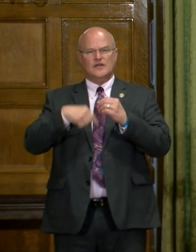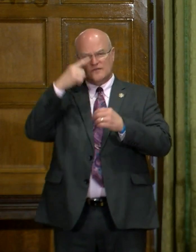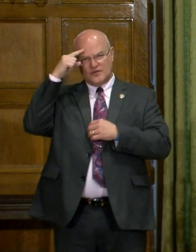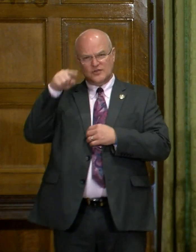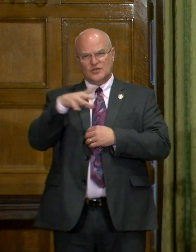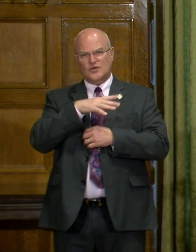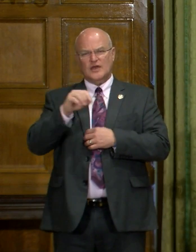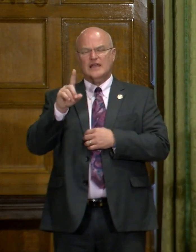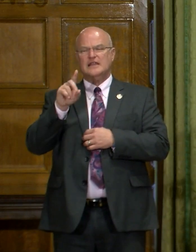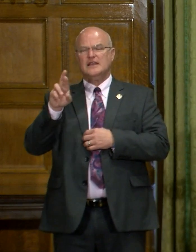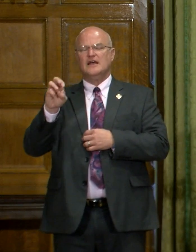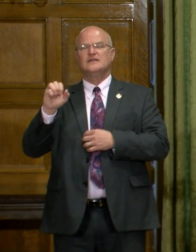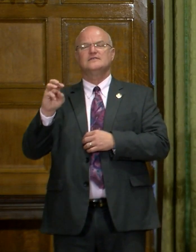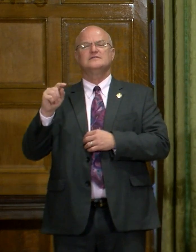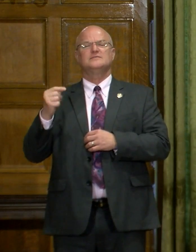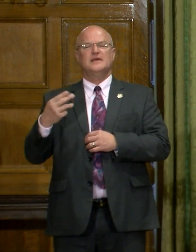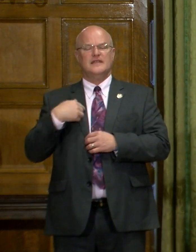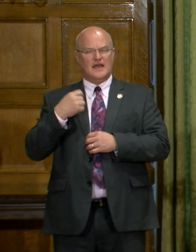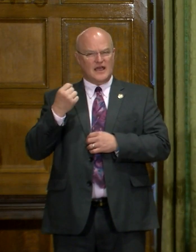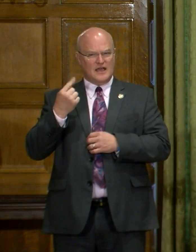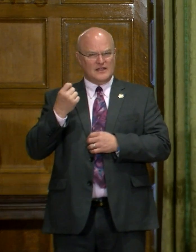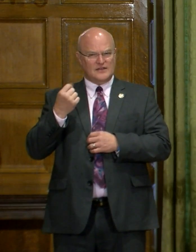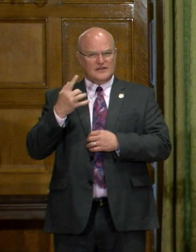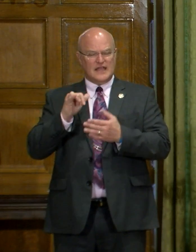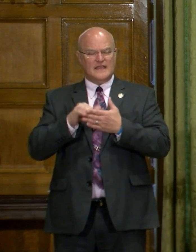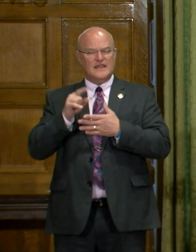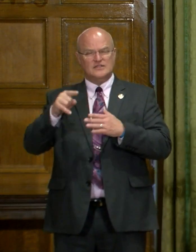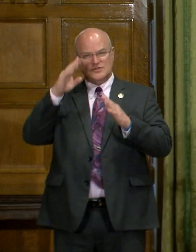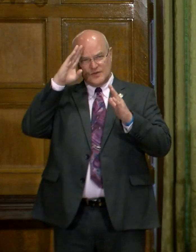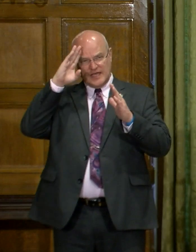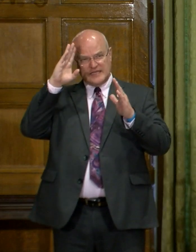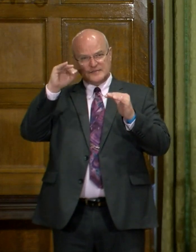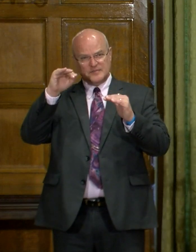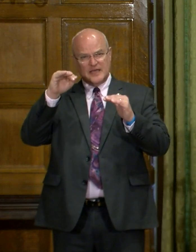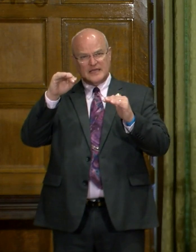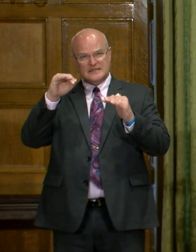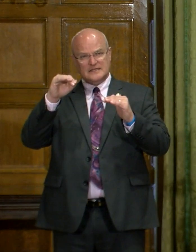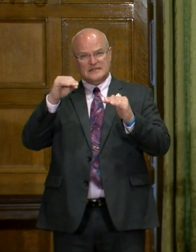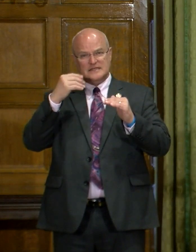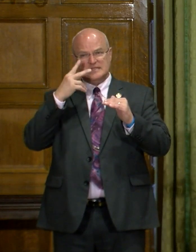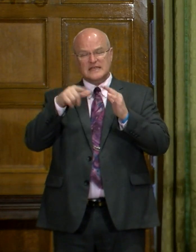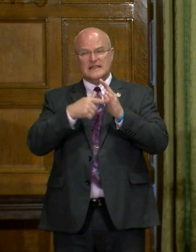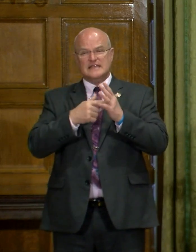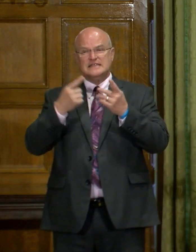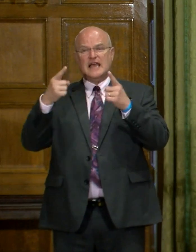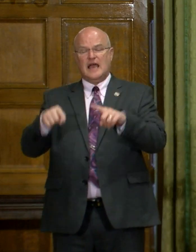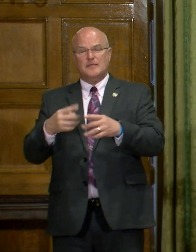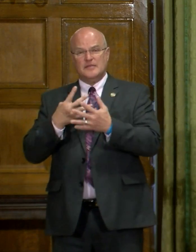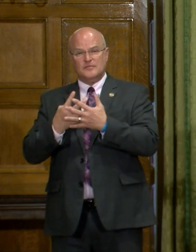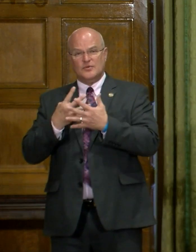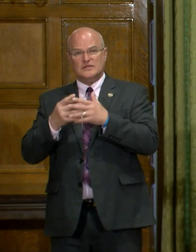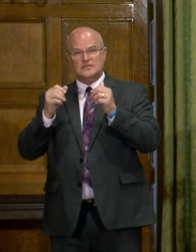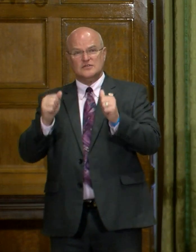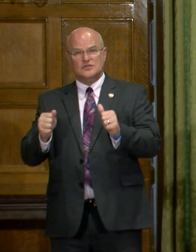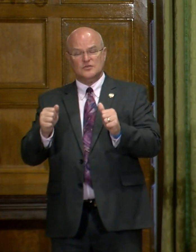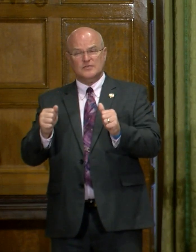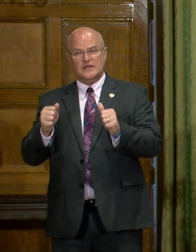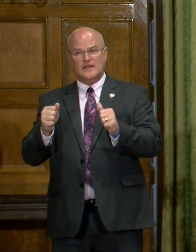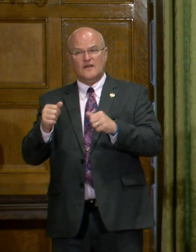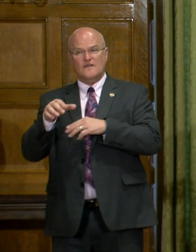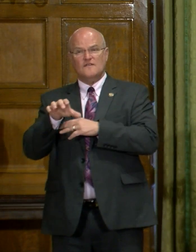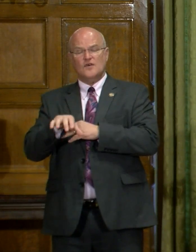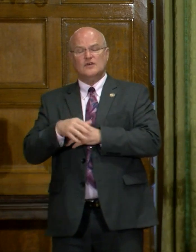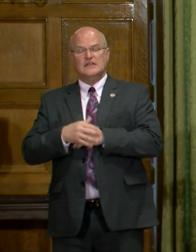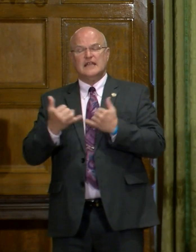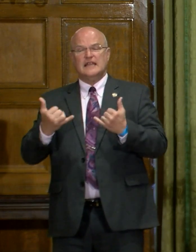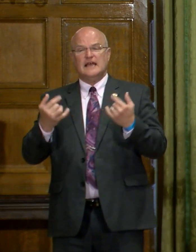for you and Dr. Smith. Understanding that you expected to see this happen in the prisons, it could be foreseen.